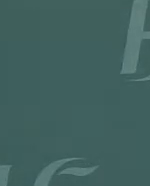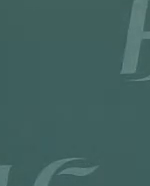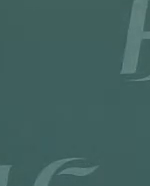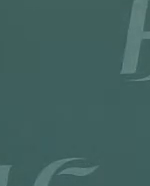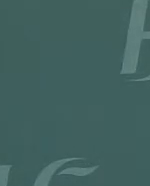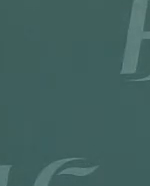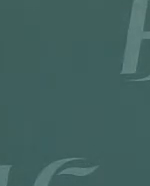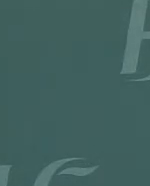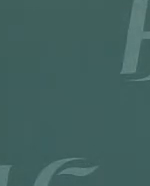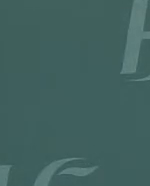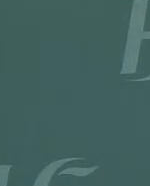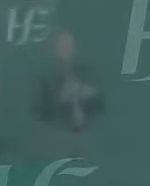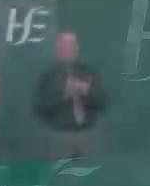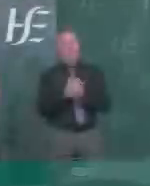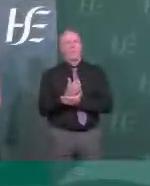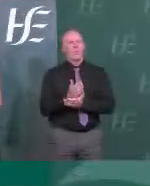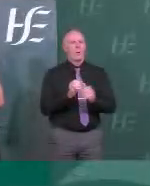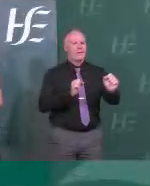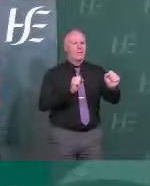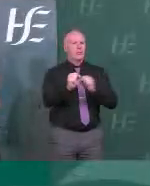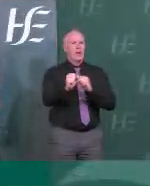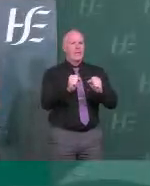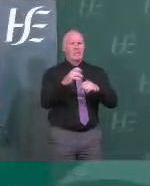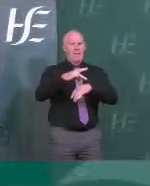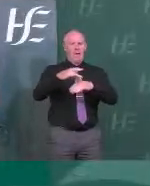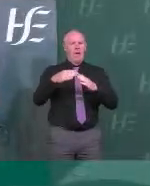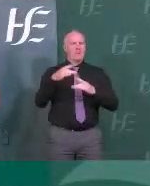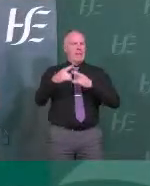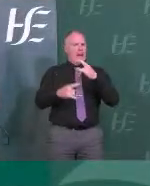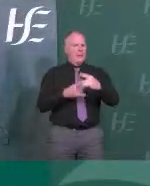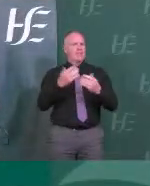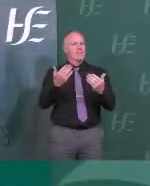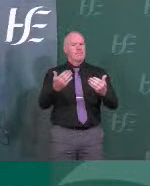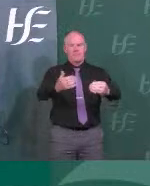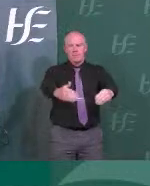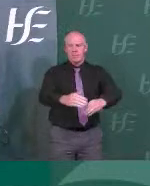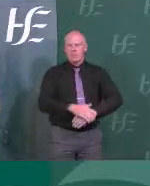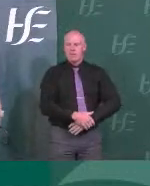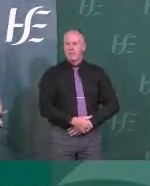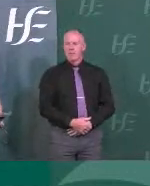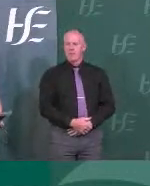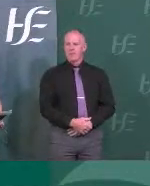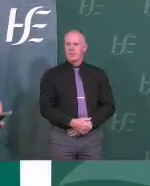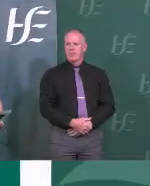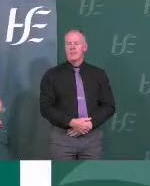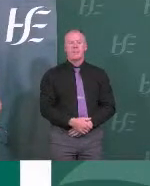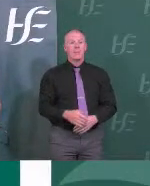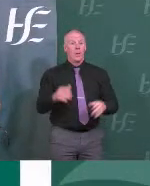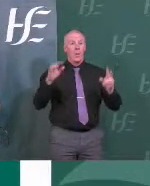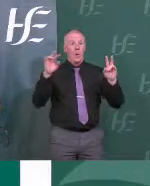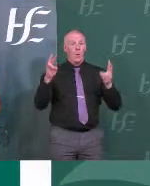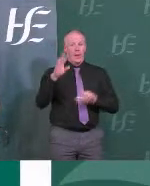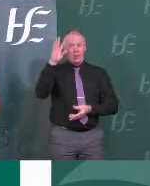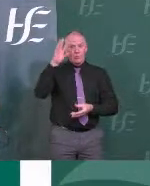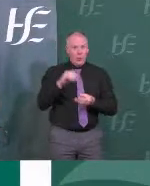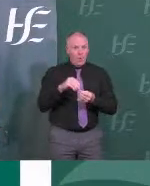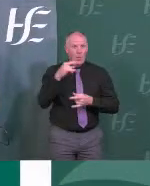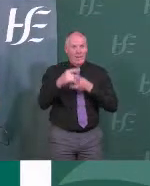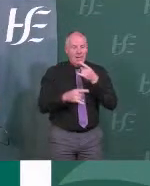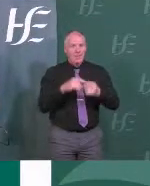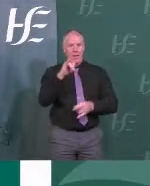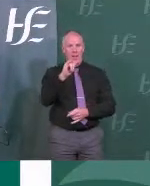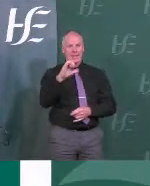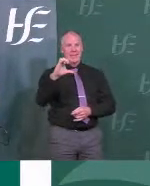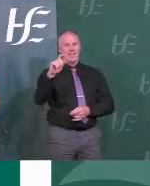Hi everyone. We'll just talk through where the services are at. And we'll just start with a very quick summary on the